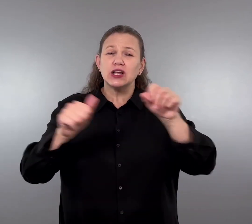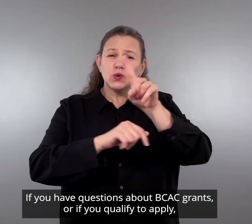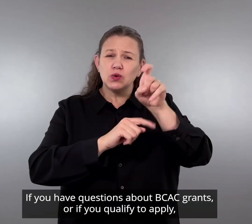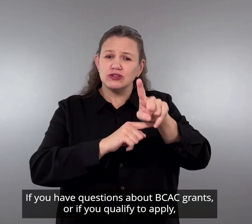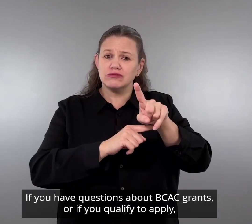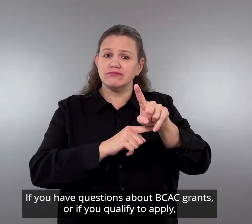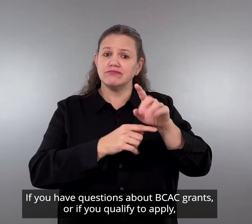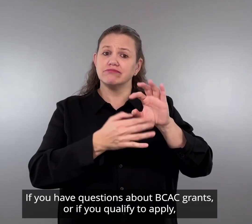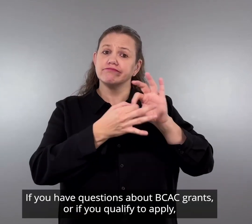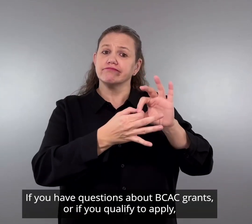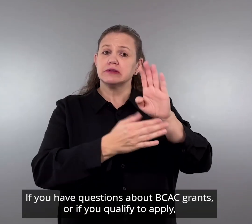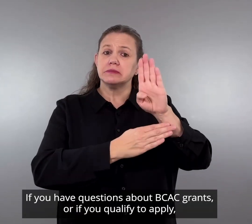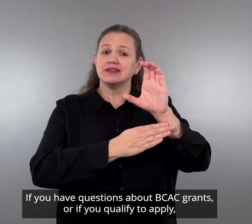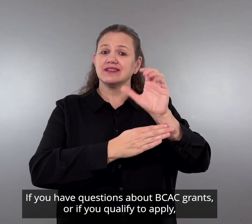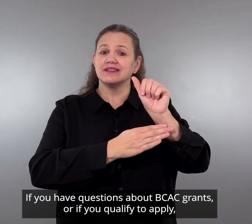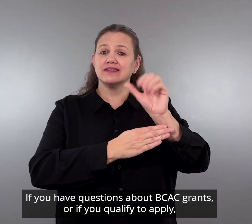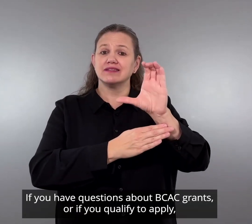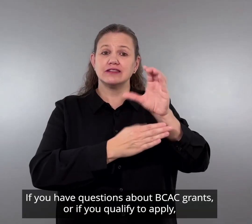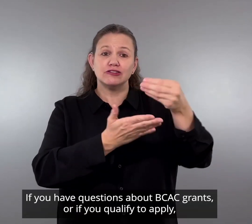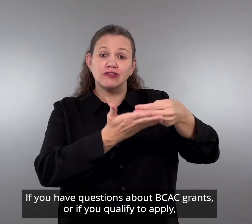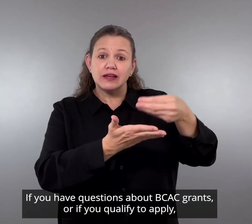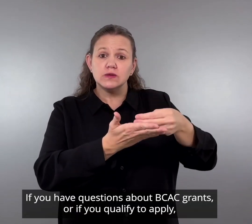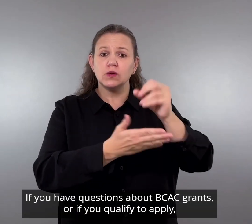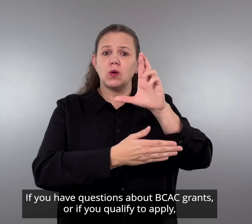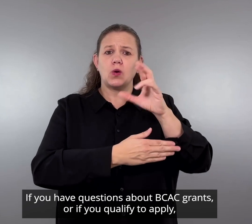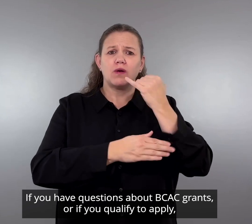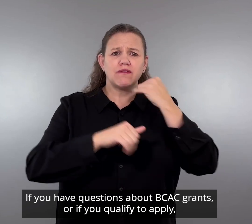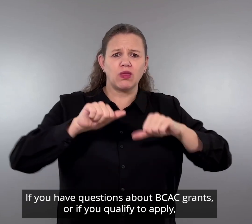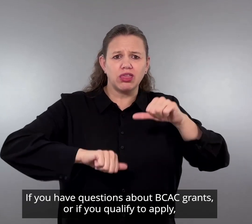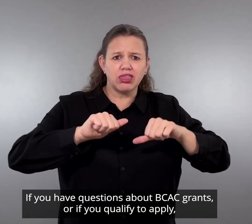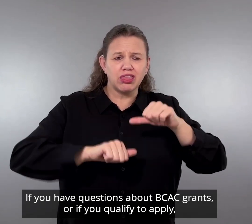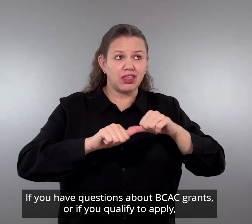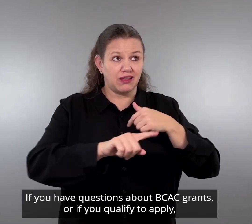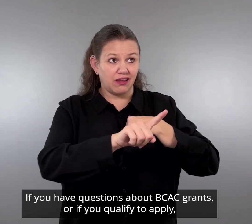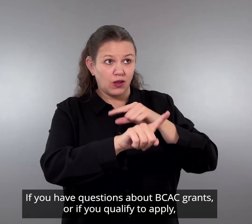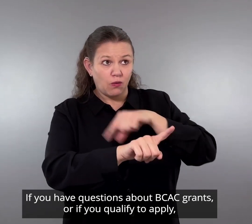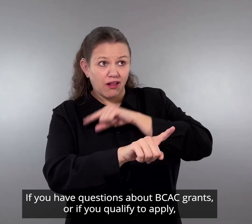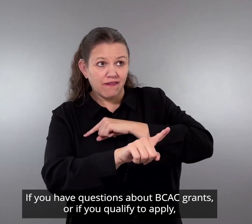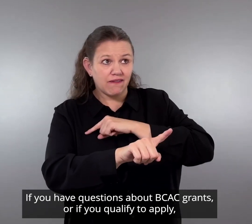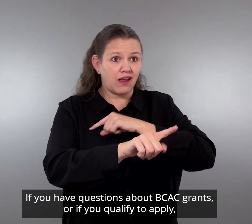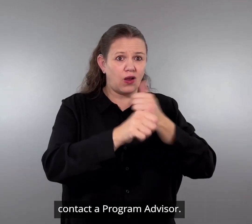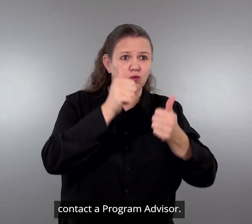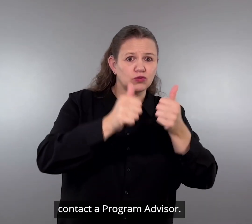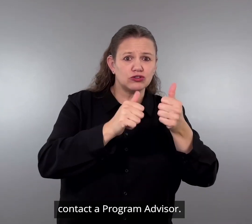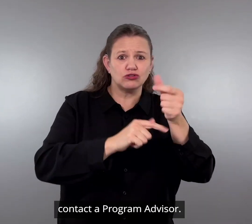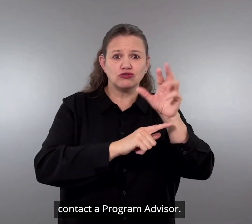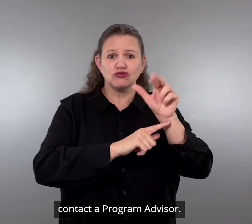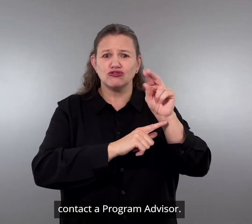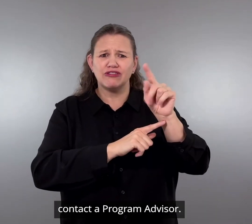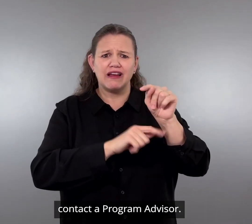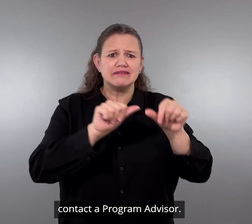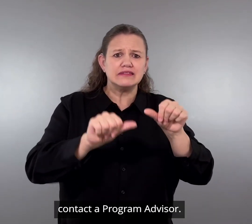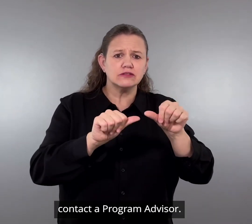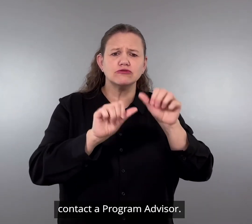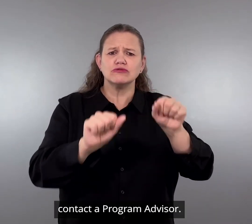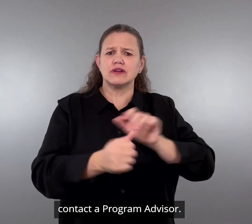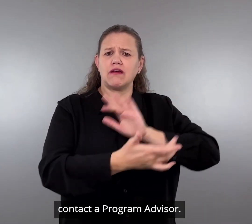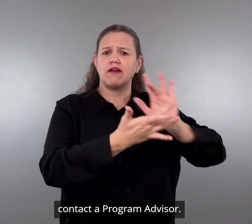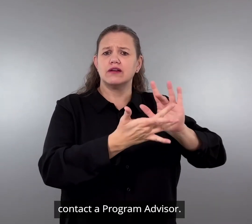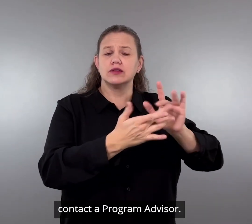If you have questions about BCAC grants or if you qualify to apply, contact a program advisor.